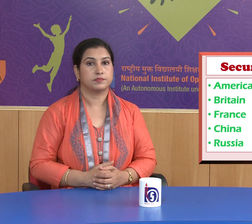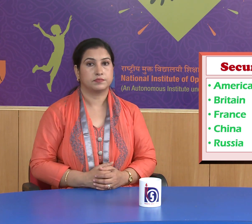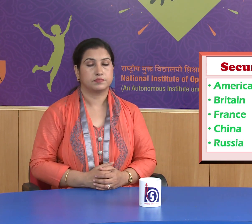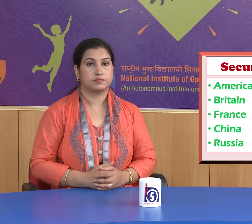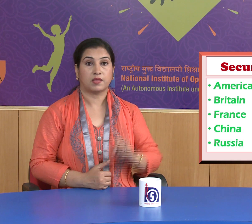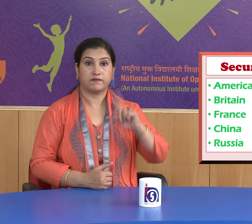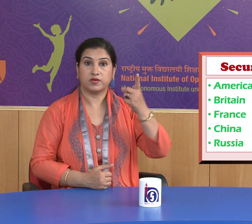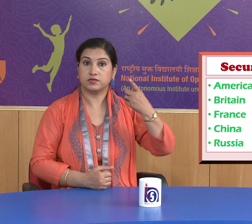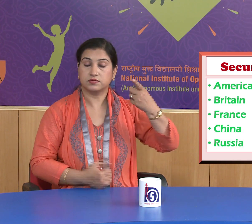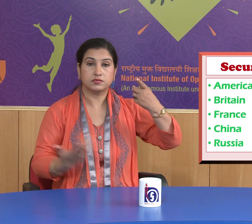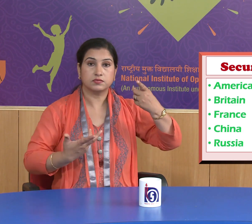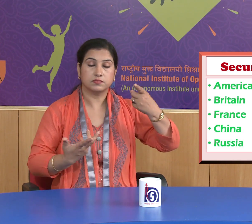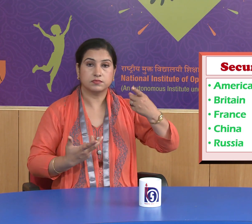first is America,